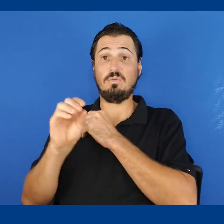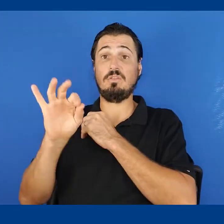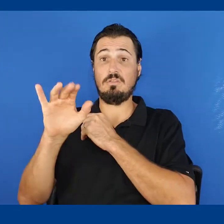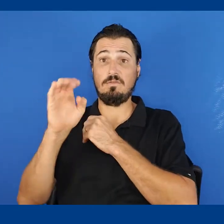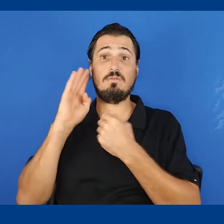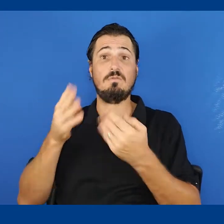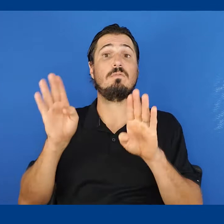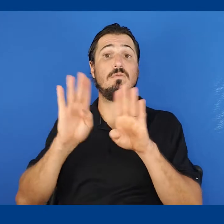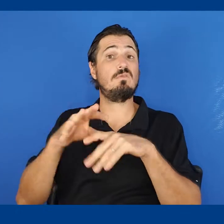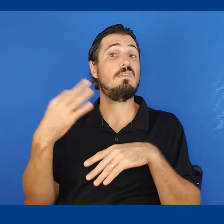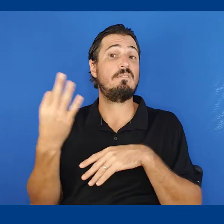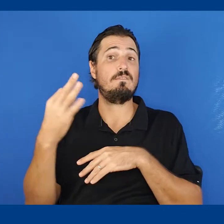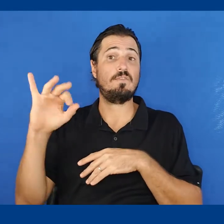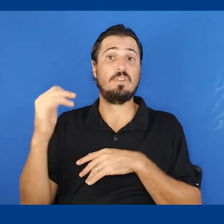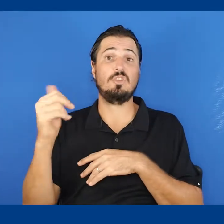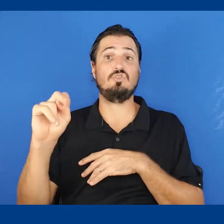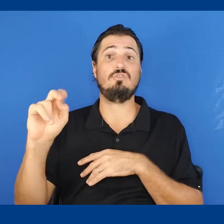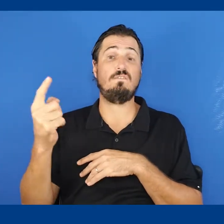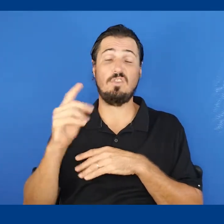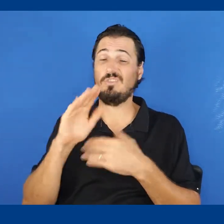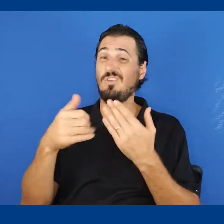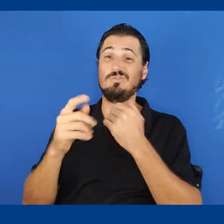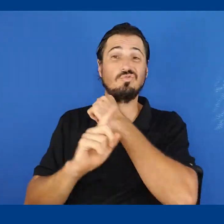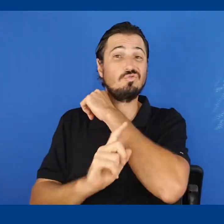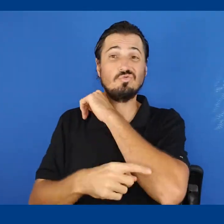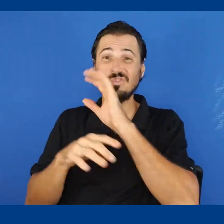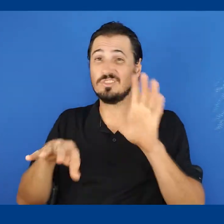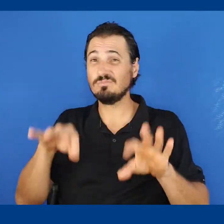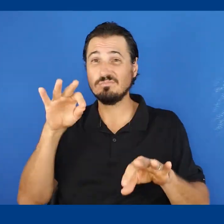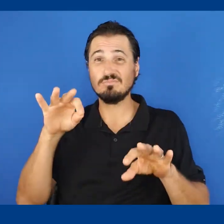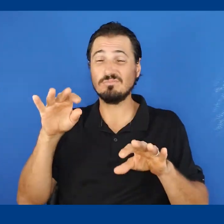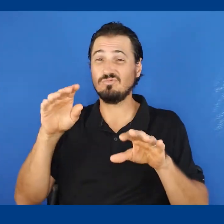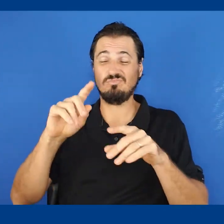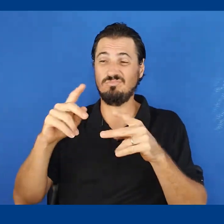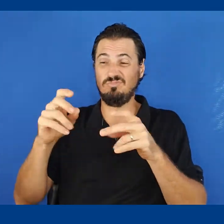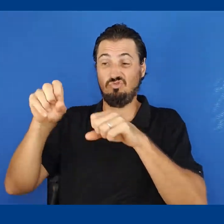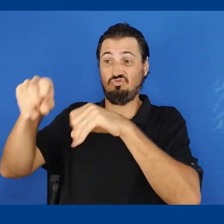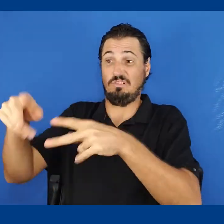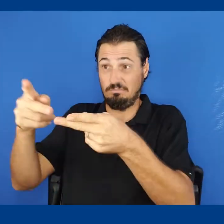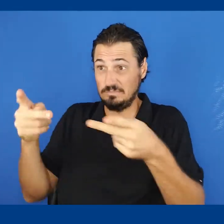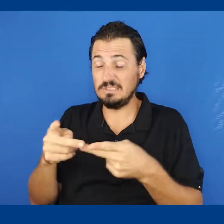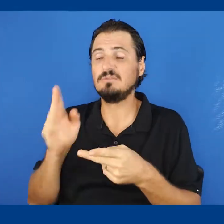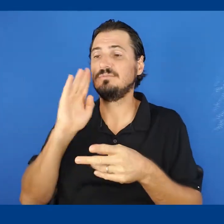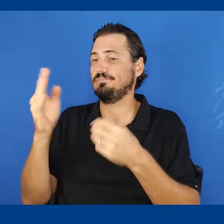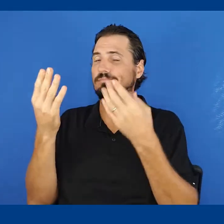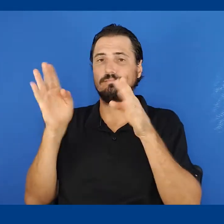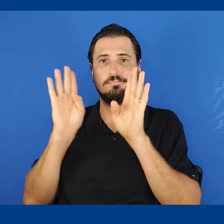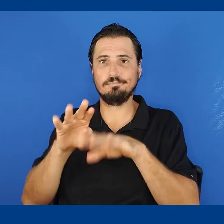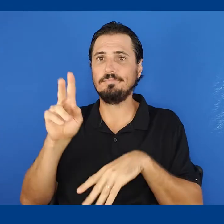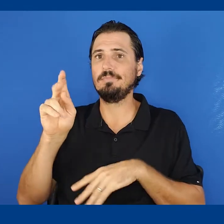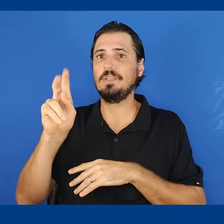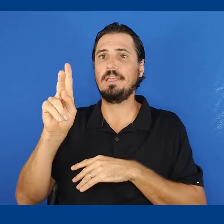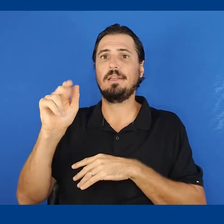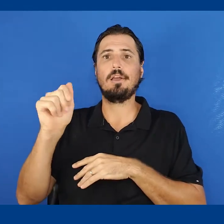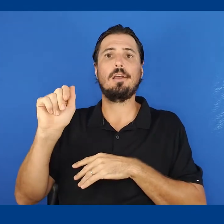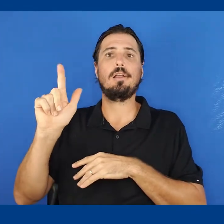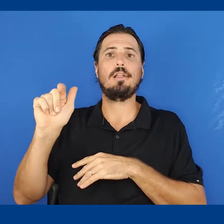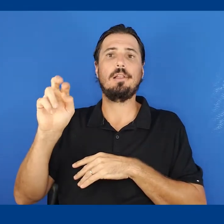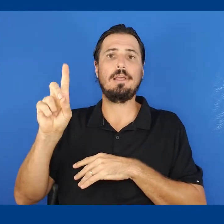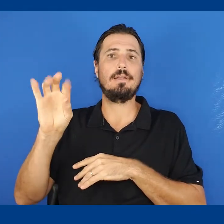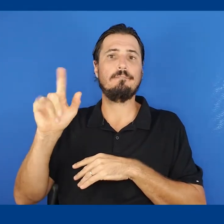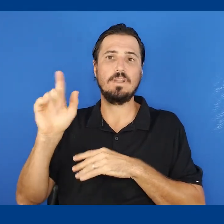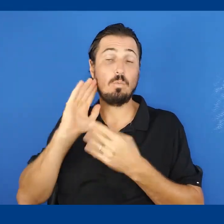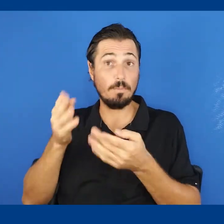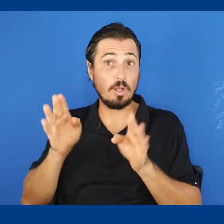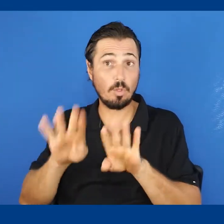will be closed on Friday, January 1st, along with all refuse transfer stations and the Kekaha landfill. In addition, the